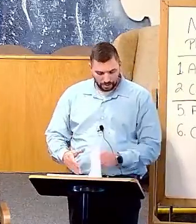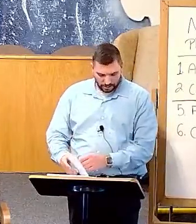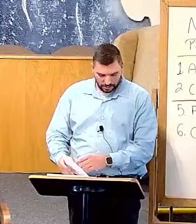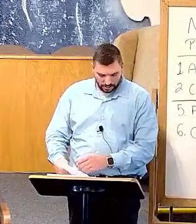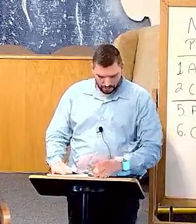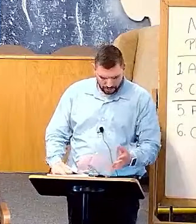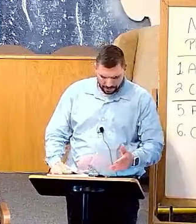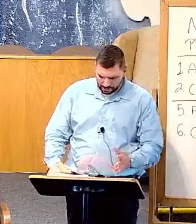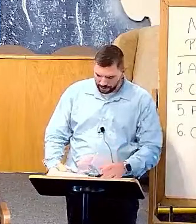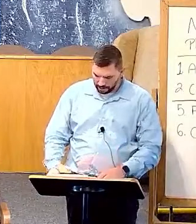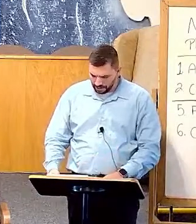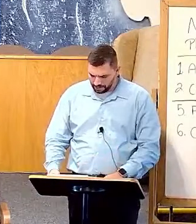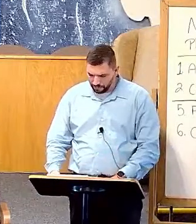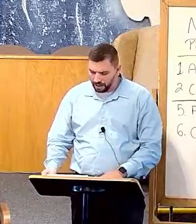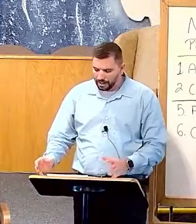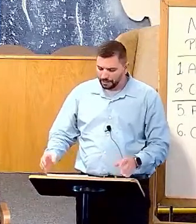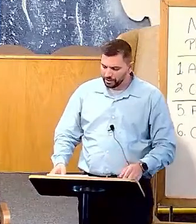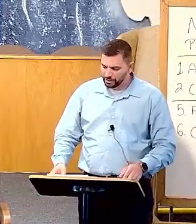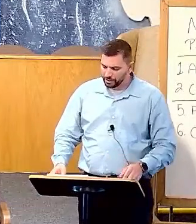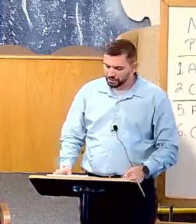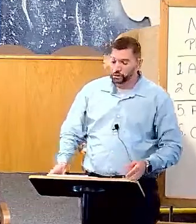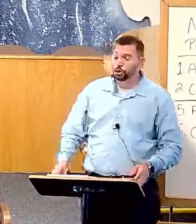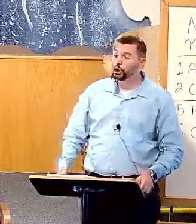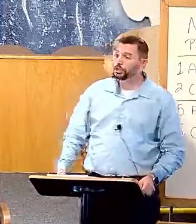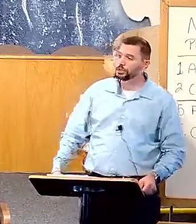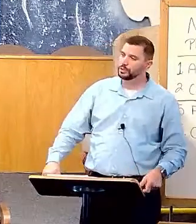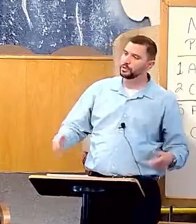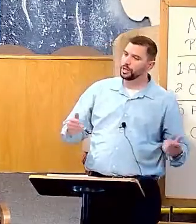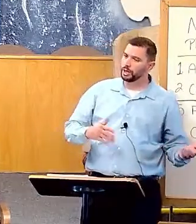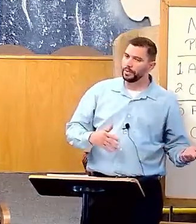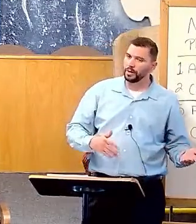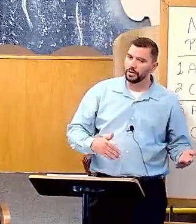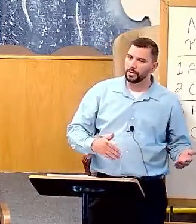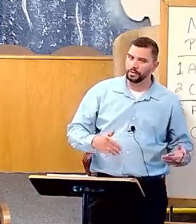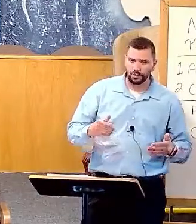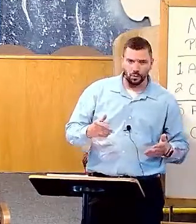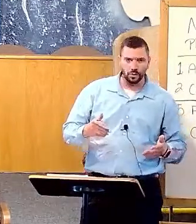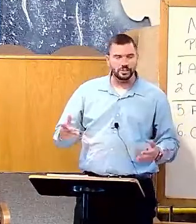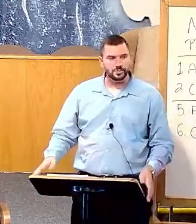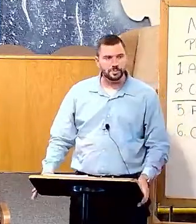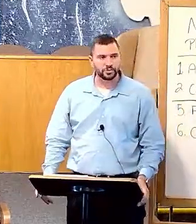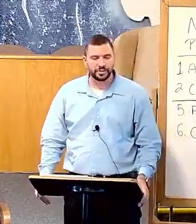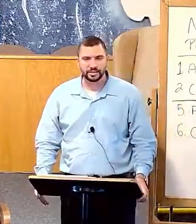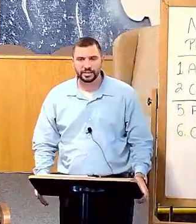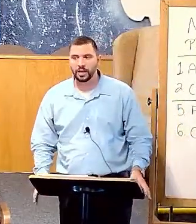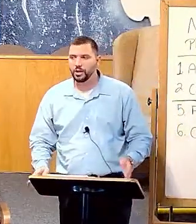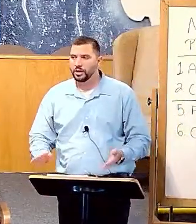So some of these are a little out of order. Let me just say this. To cook, since we're talking about forks and spoons and things like that. To